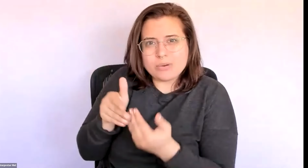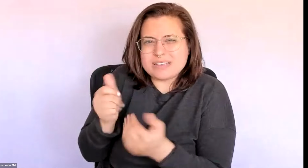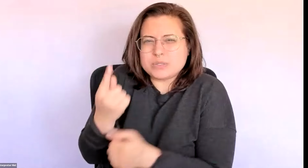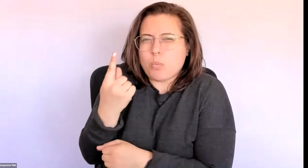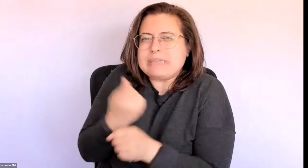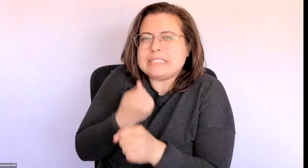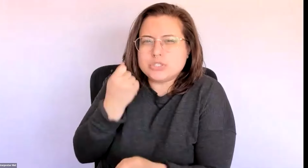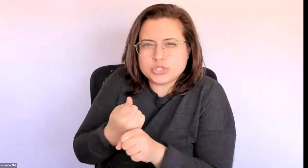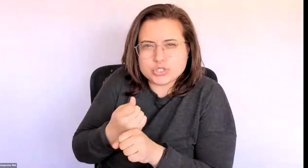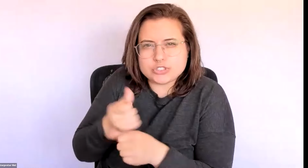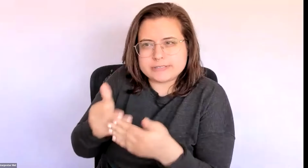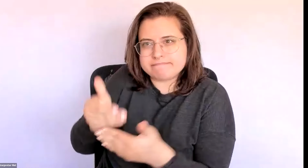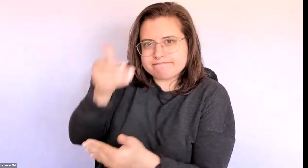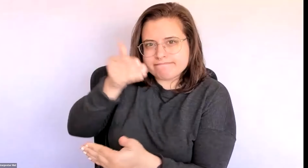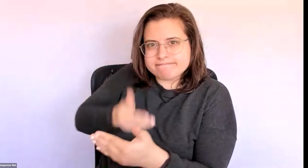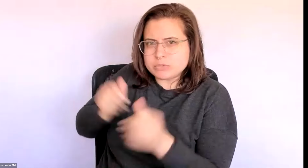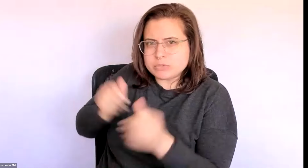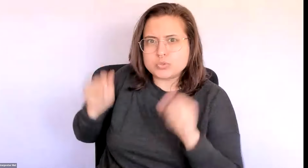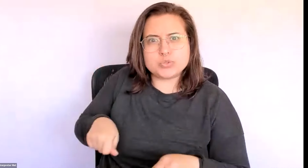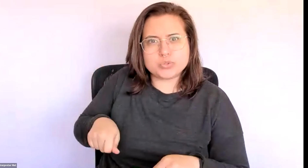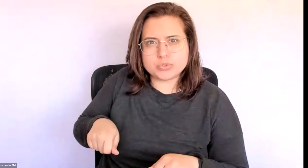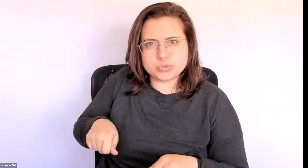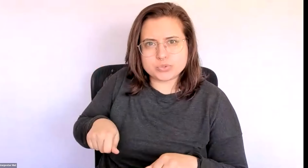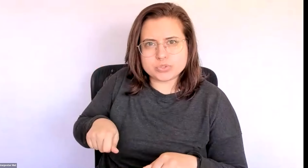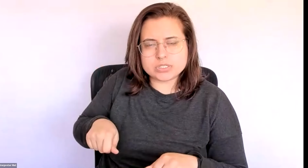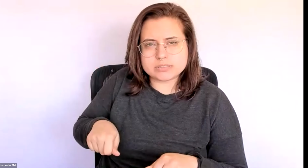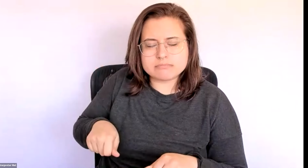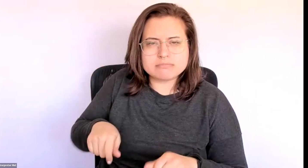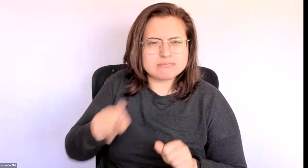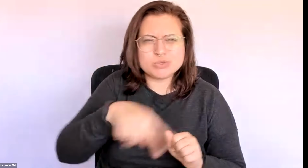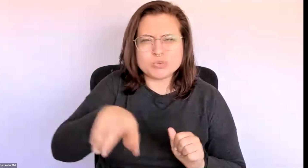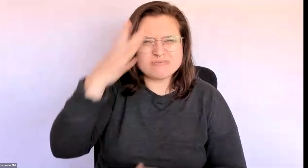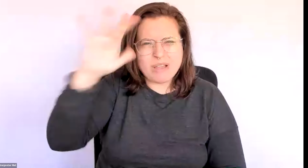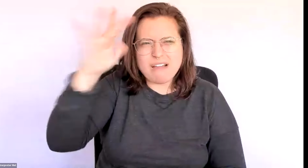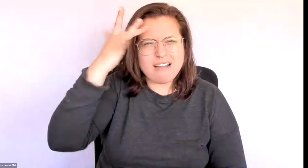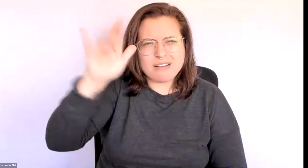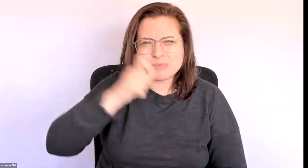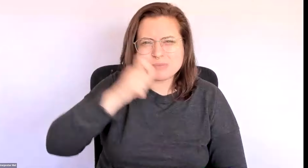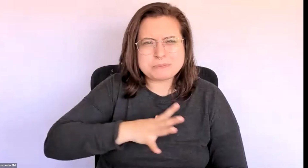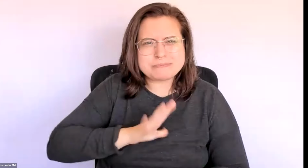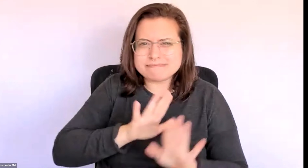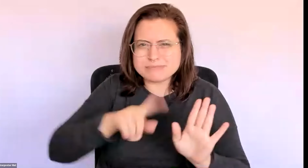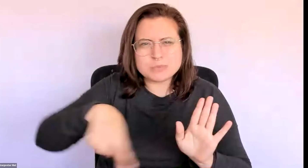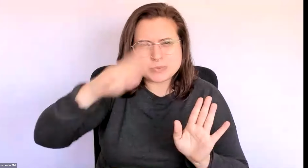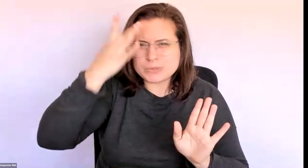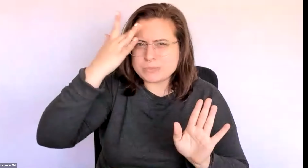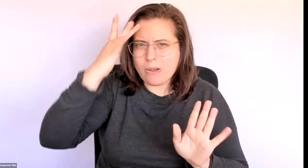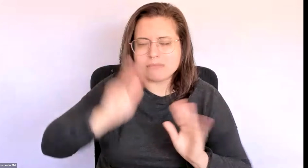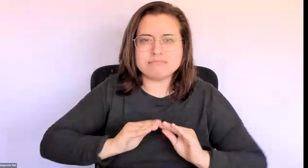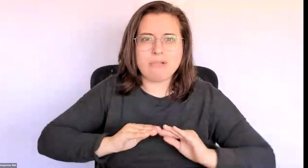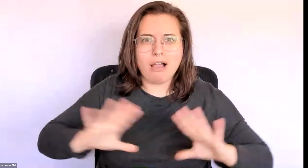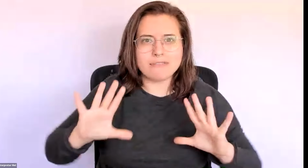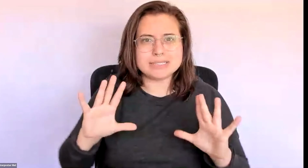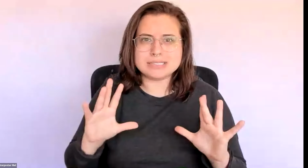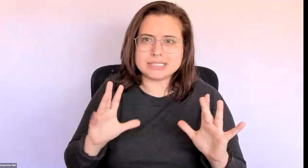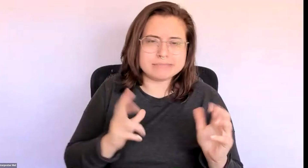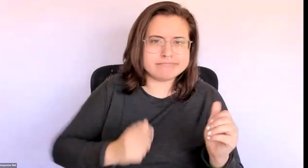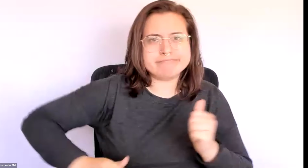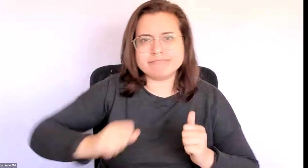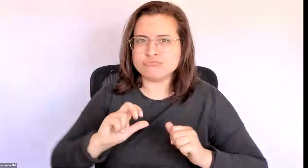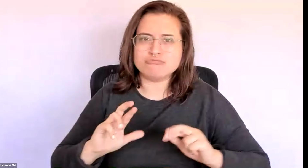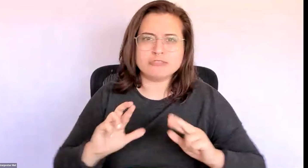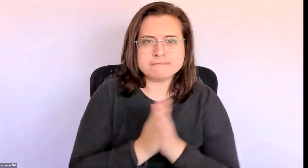earlier. You are all educated women, obviously proactive when it comes to your health.